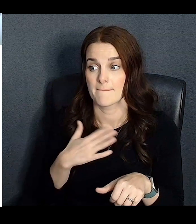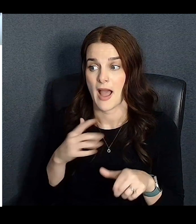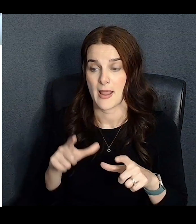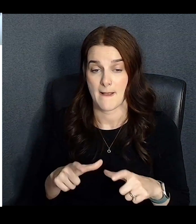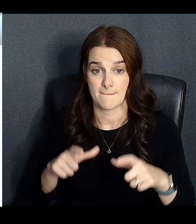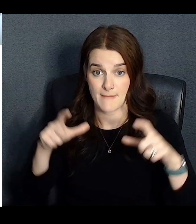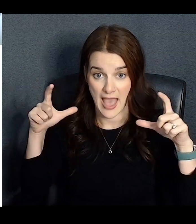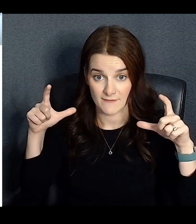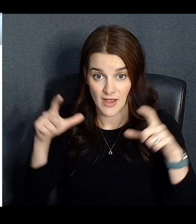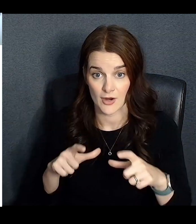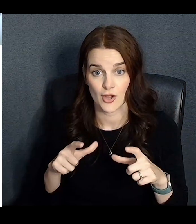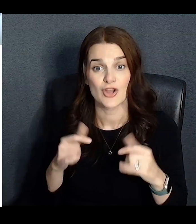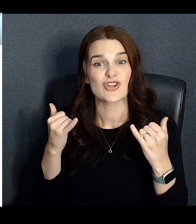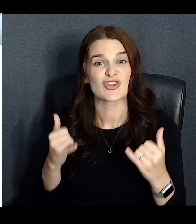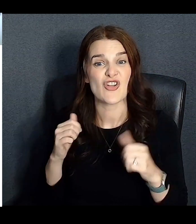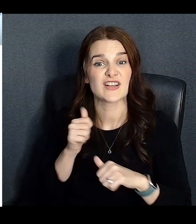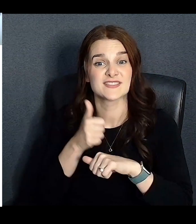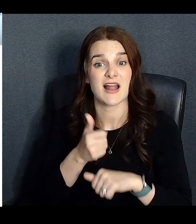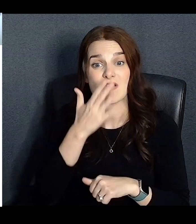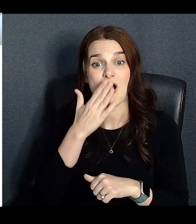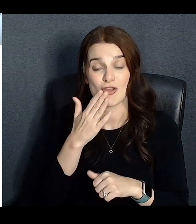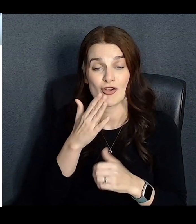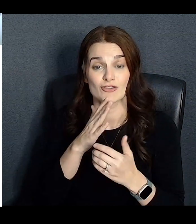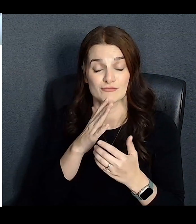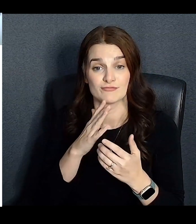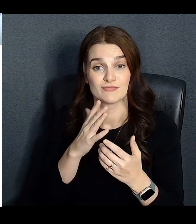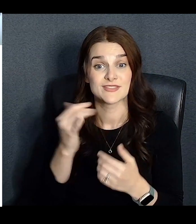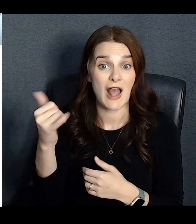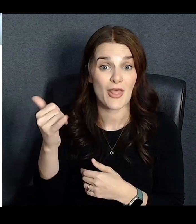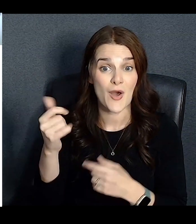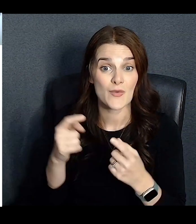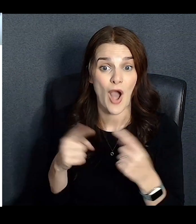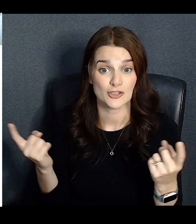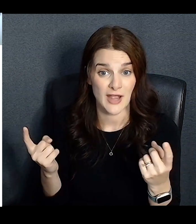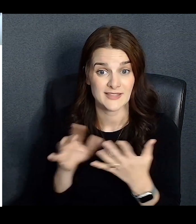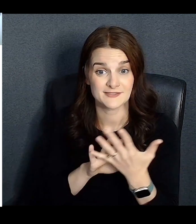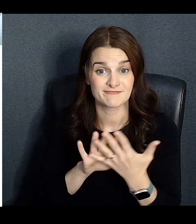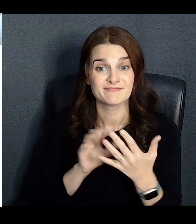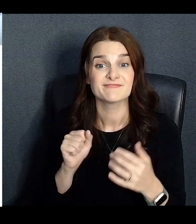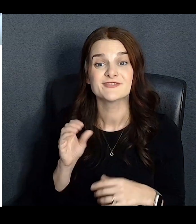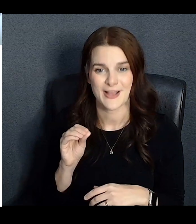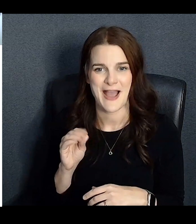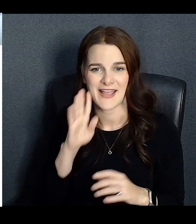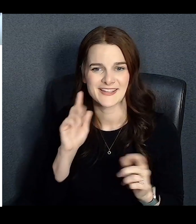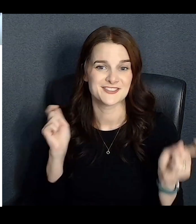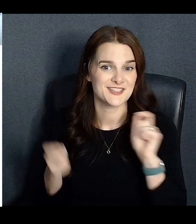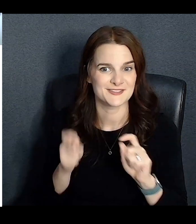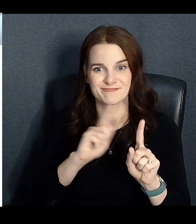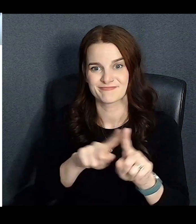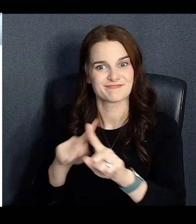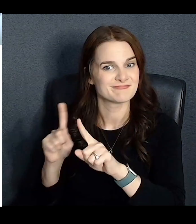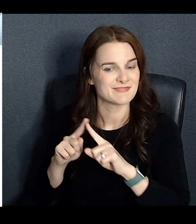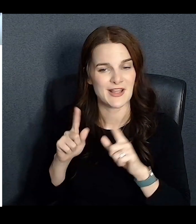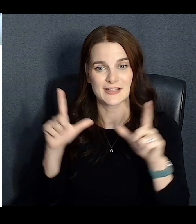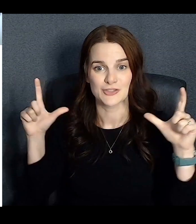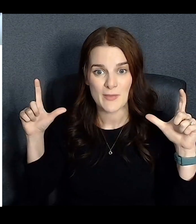this magnifier, which I have currently set on a yellow color contrast, but I can change many aspects